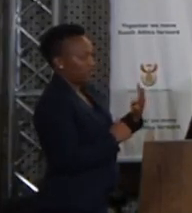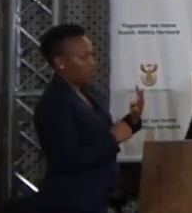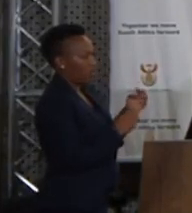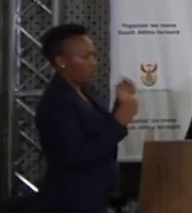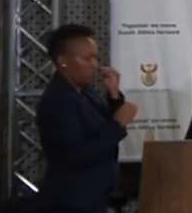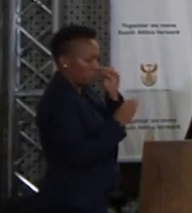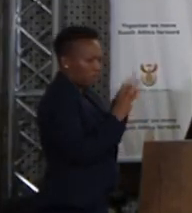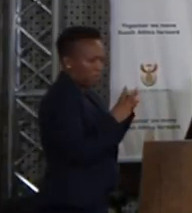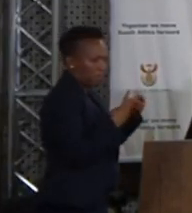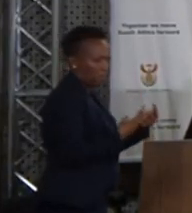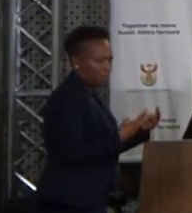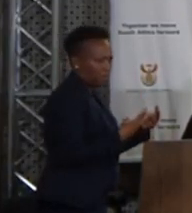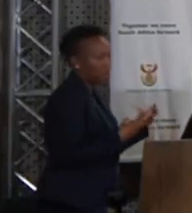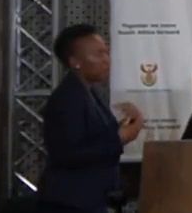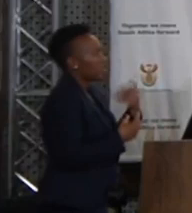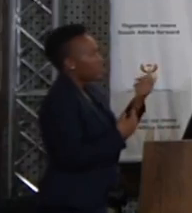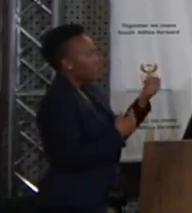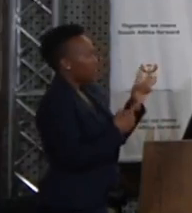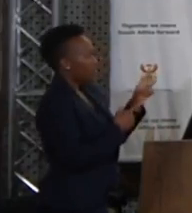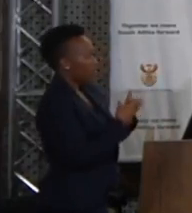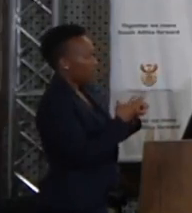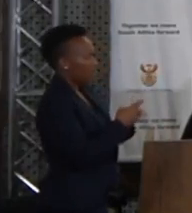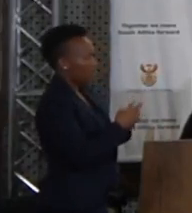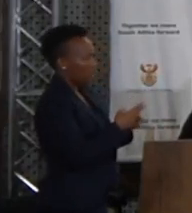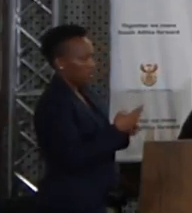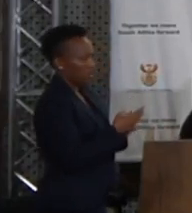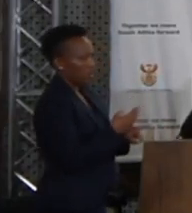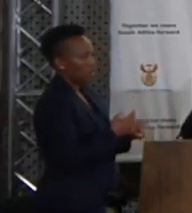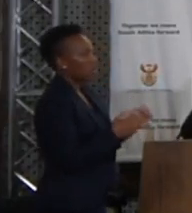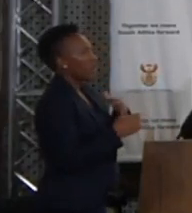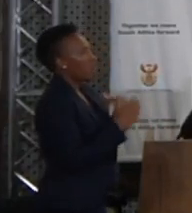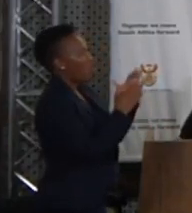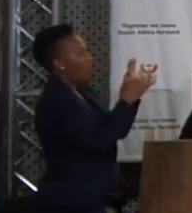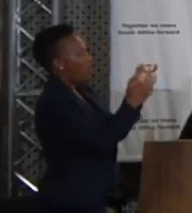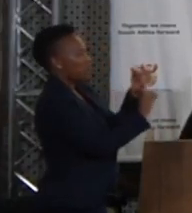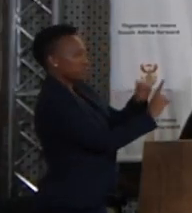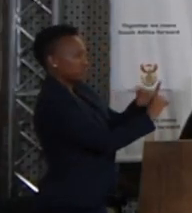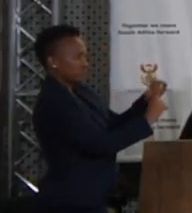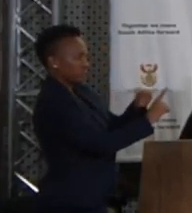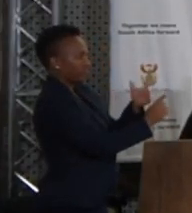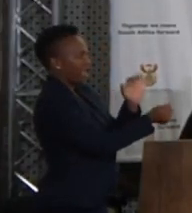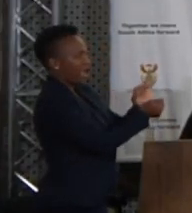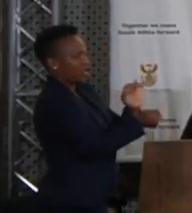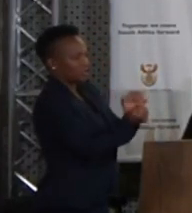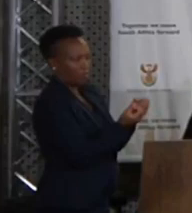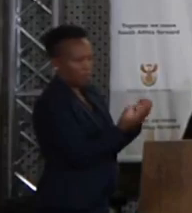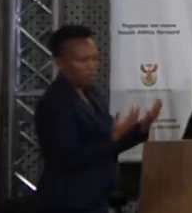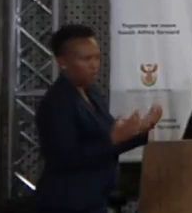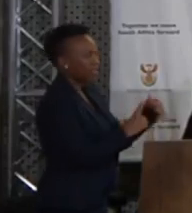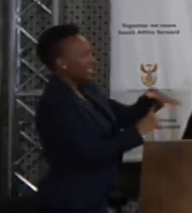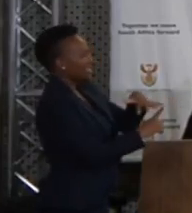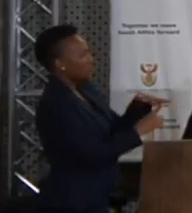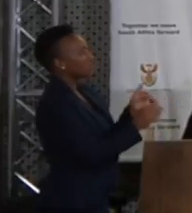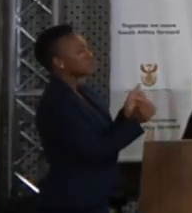newspaper. I have a few questions regarding domestic violence and how many arrests have been made and how that situation